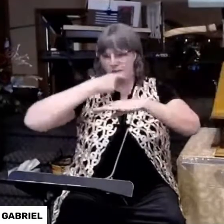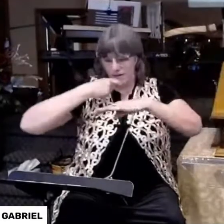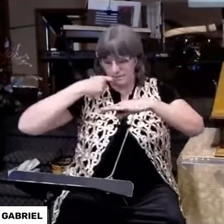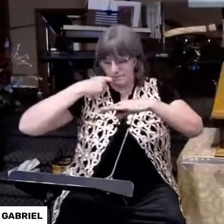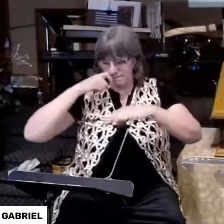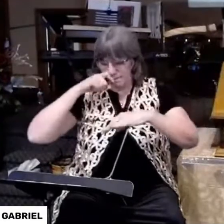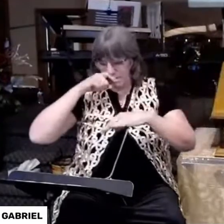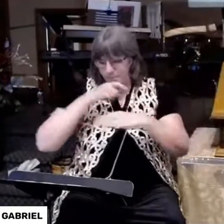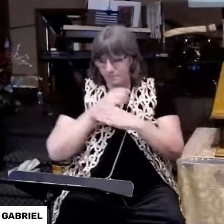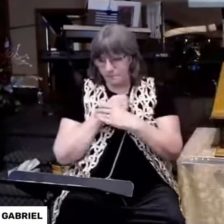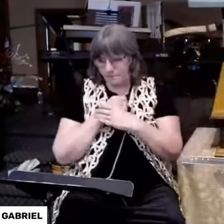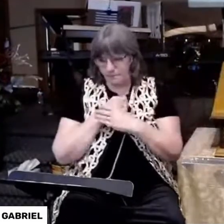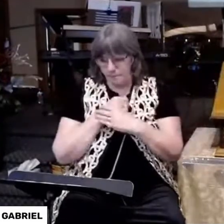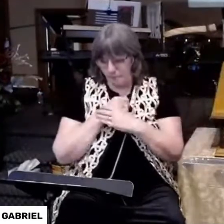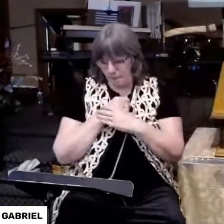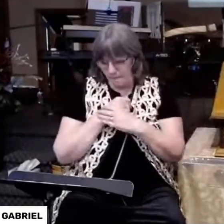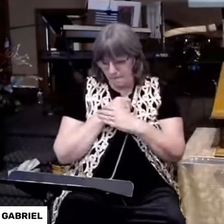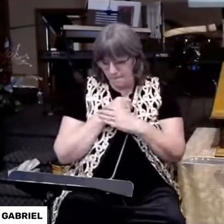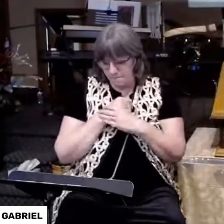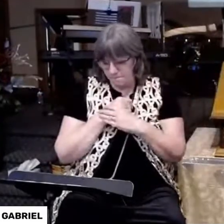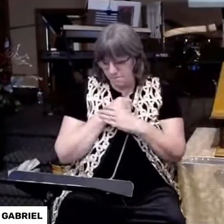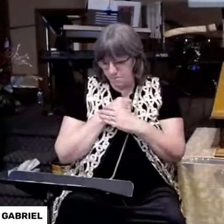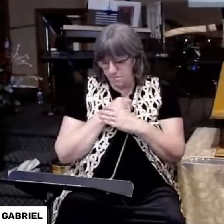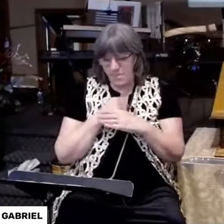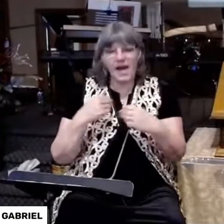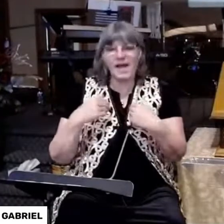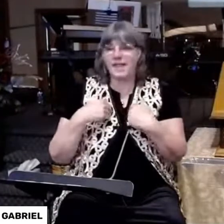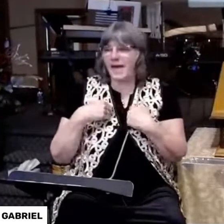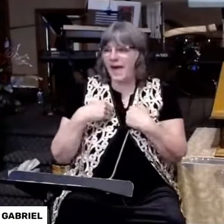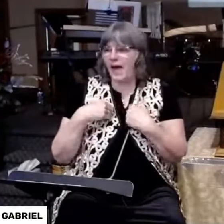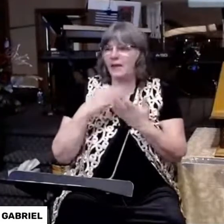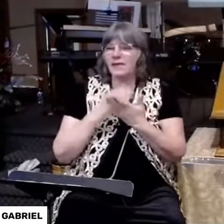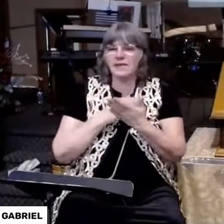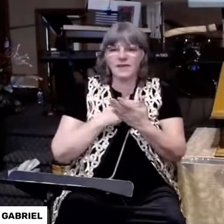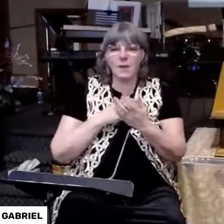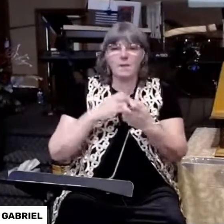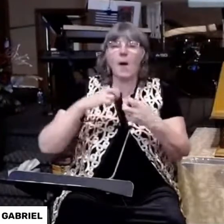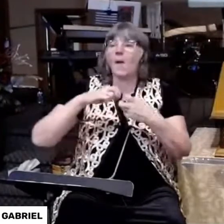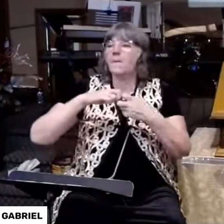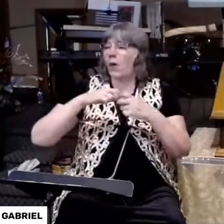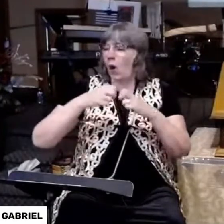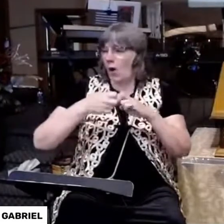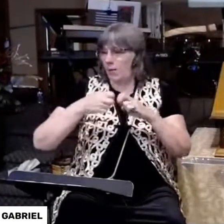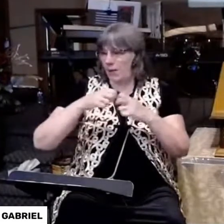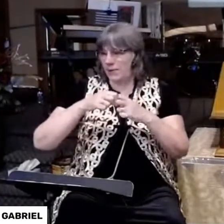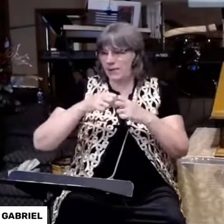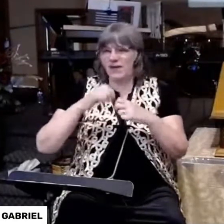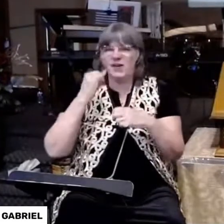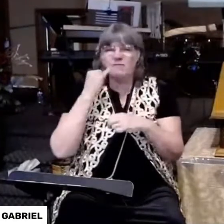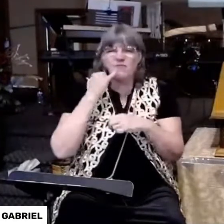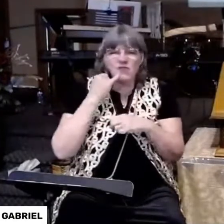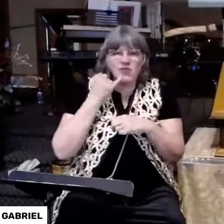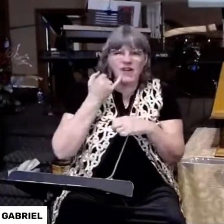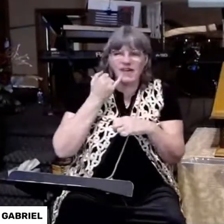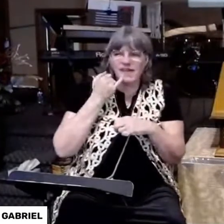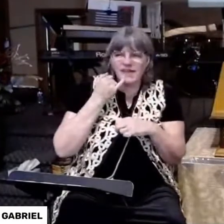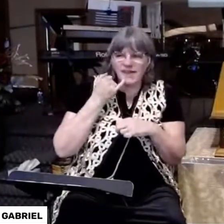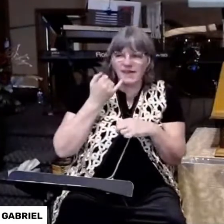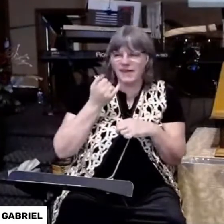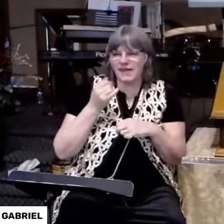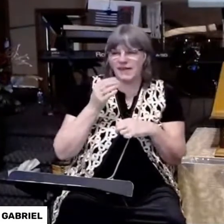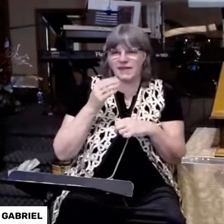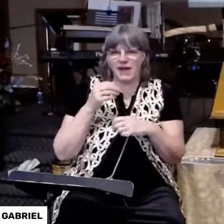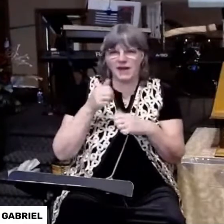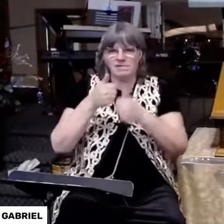political and leadership structure, they faced political rivalries and jealousies. We'll see them when we talk